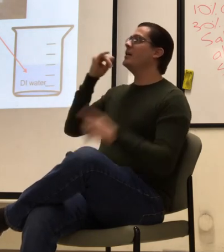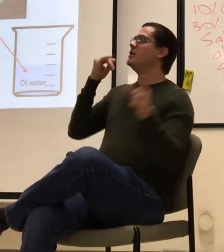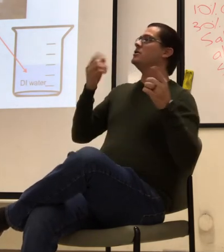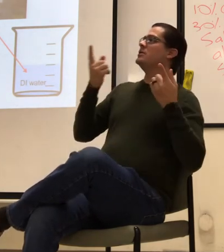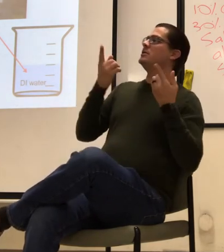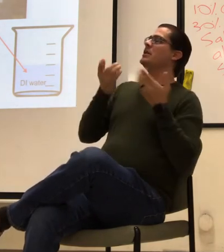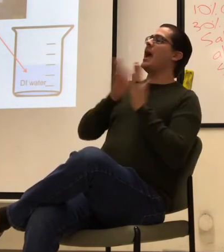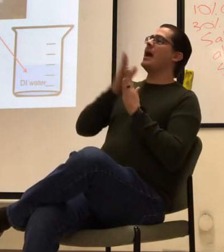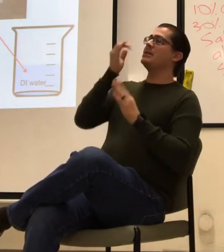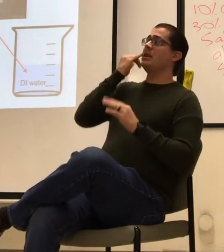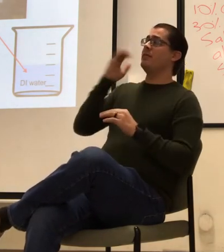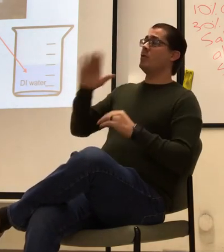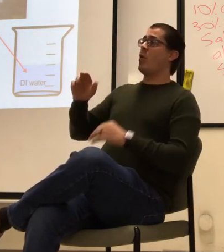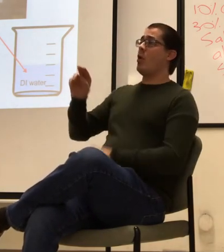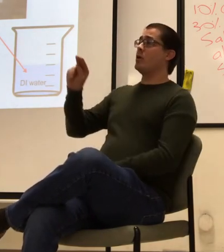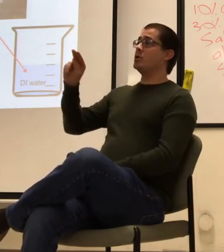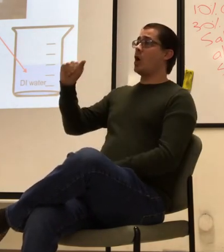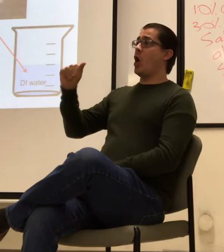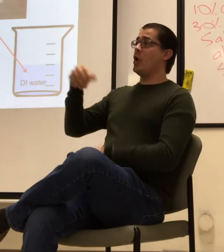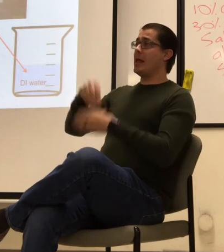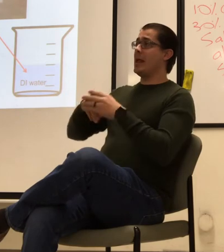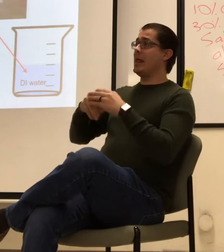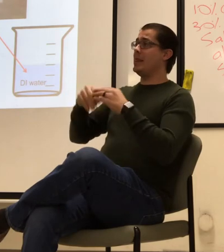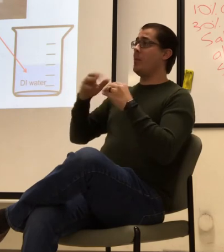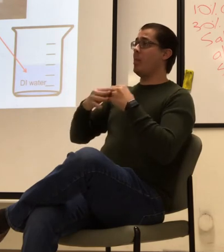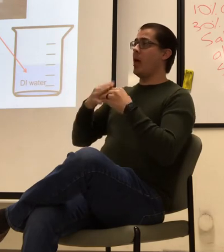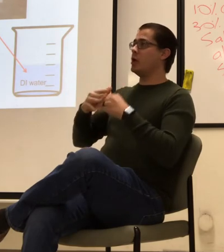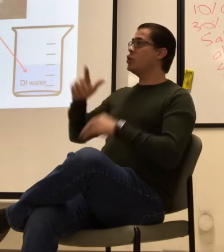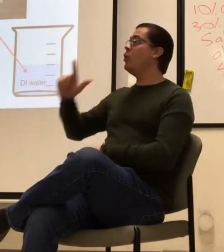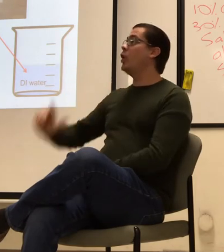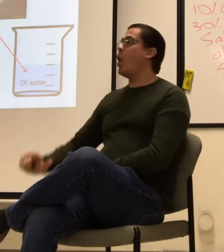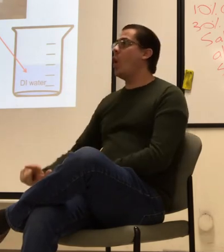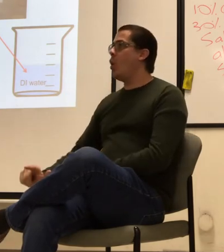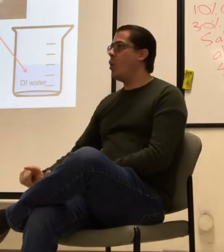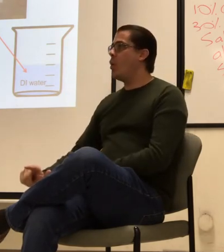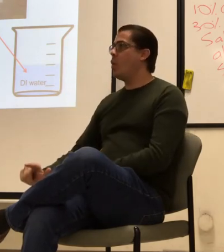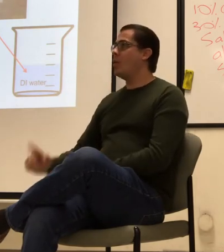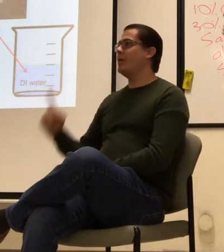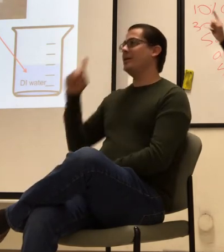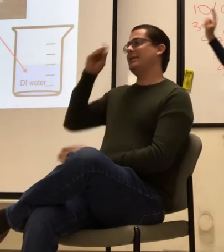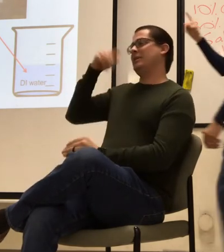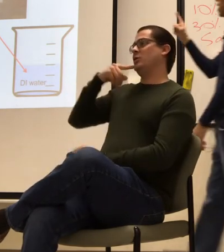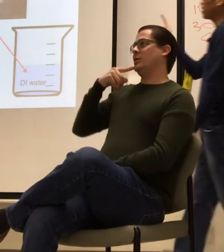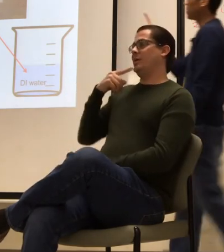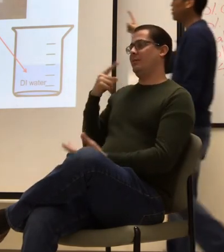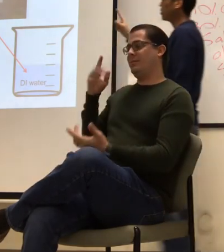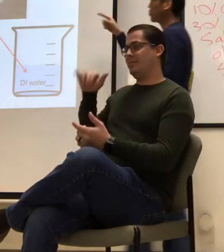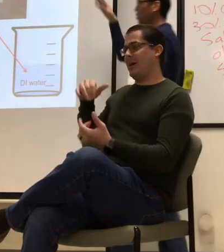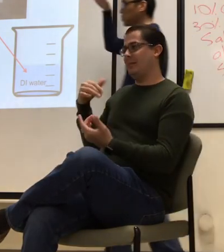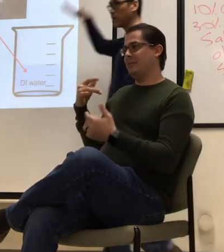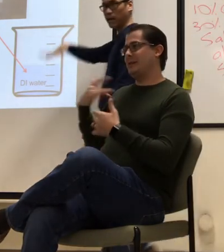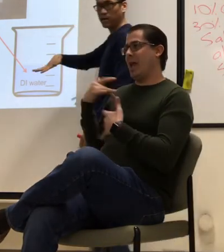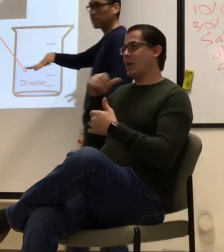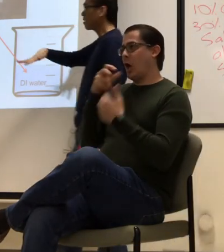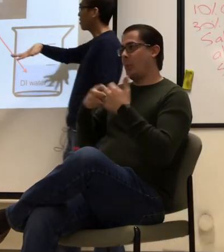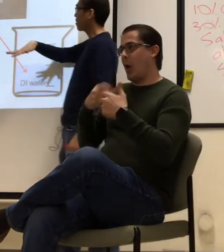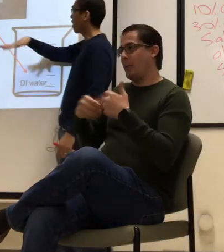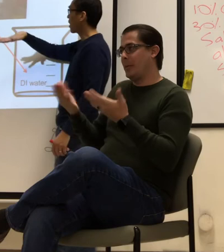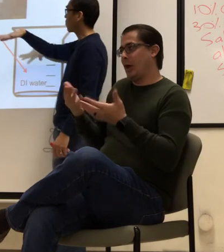Okay, so yeah, here's kind of like pictures of what I talked about. There's your clamps on your back. One of them is weighted, so it'll